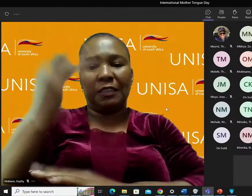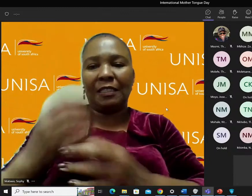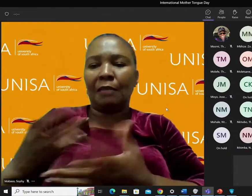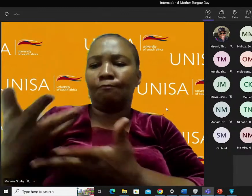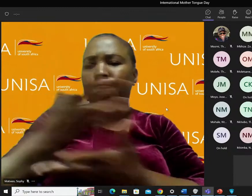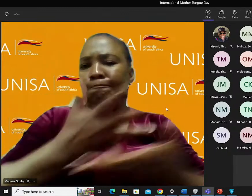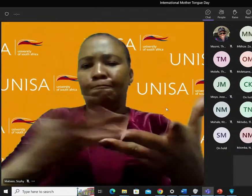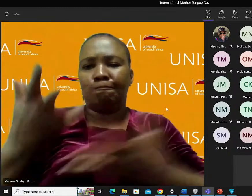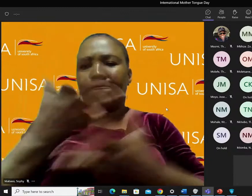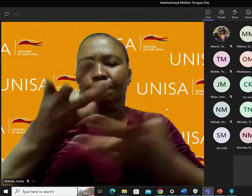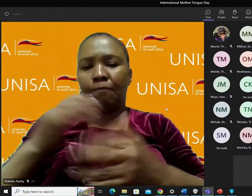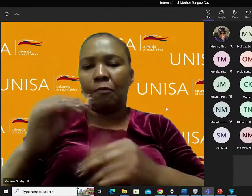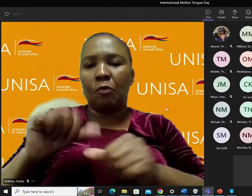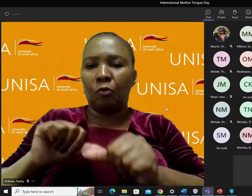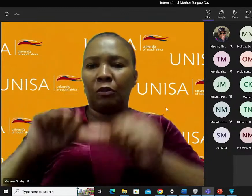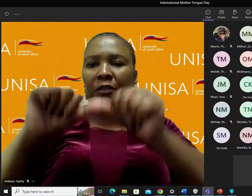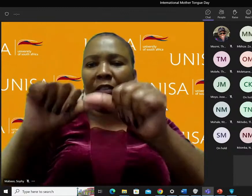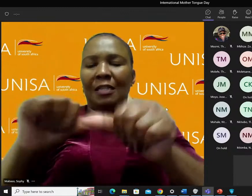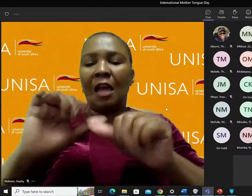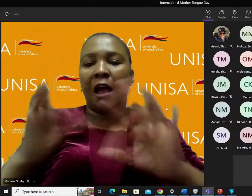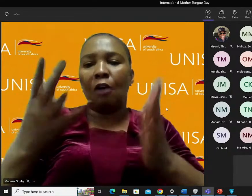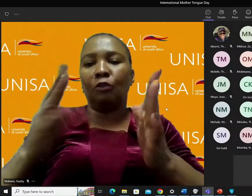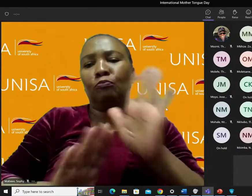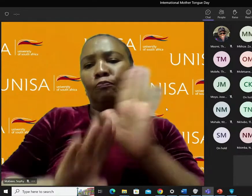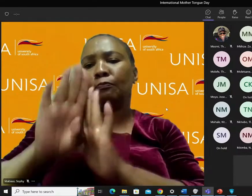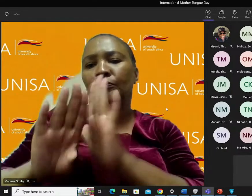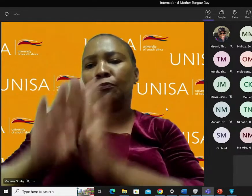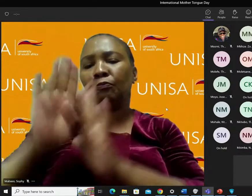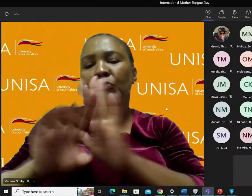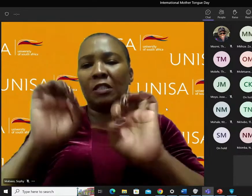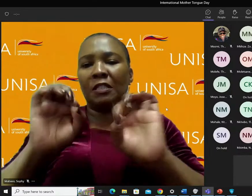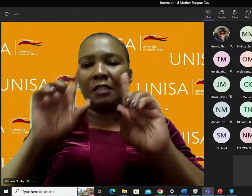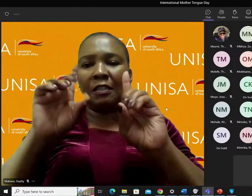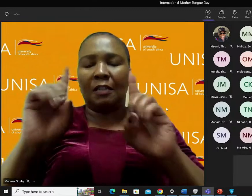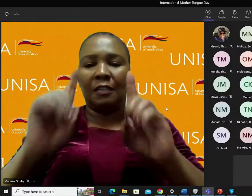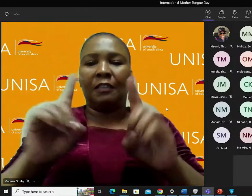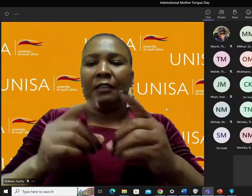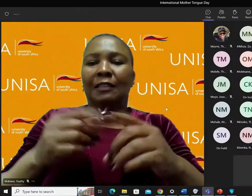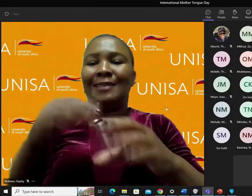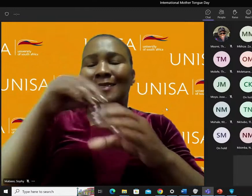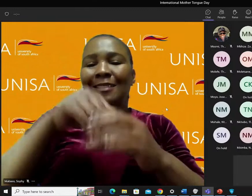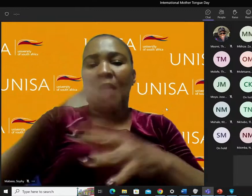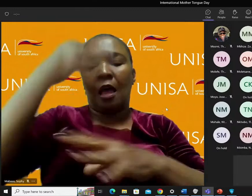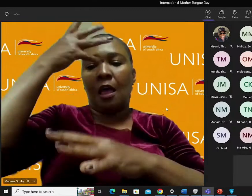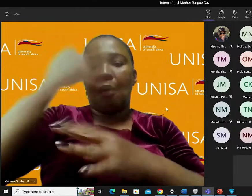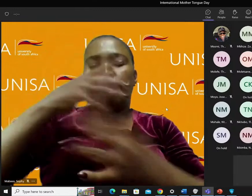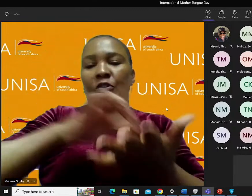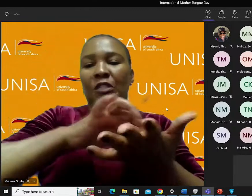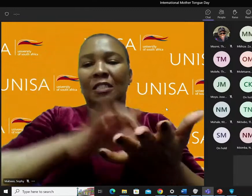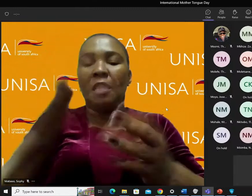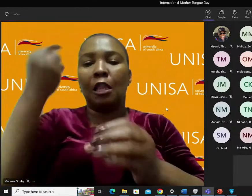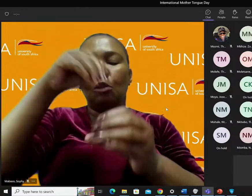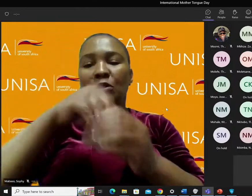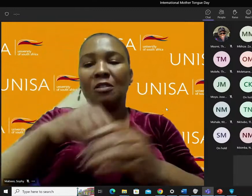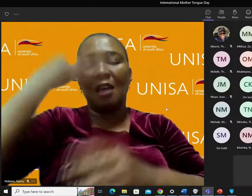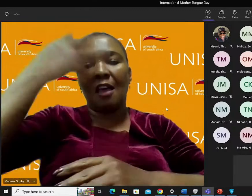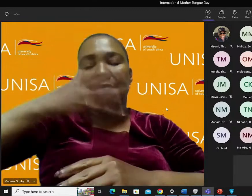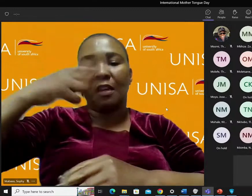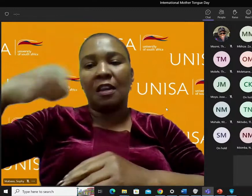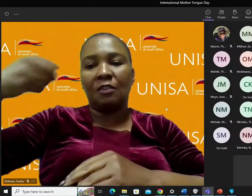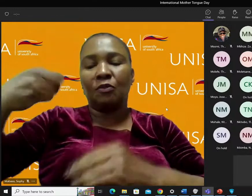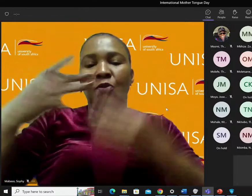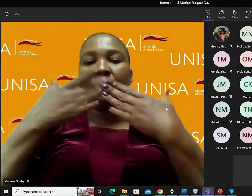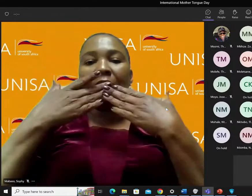to improve the curriculum content that is Afrocentric with the inclusion of African languages. I thank